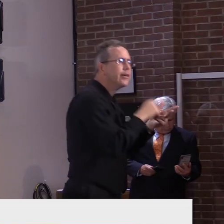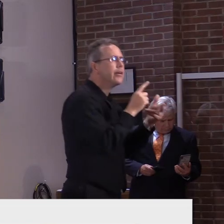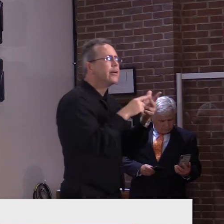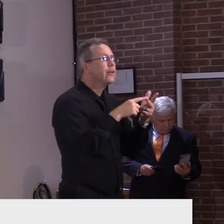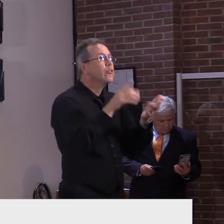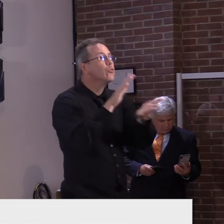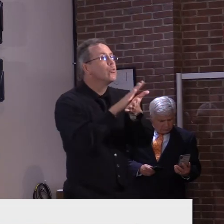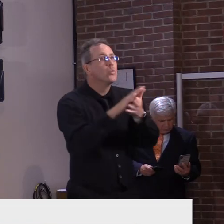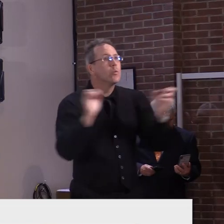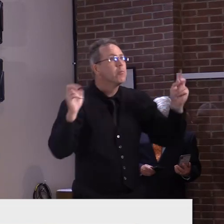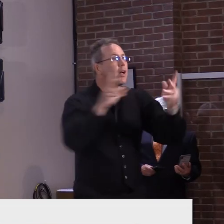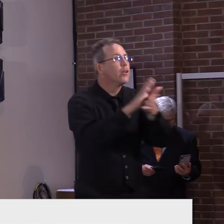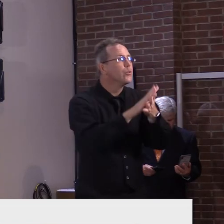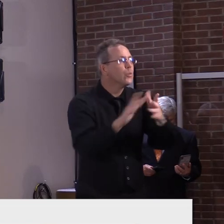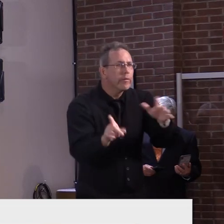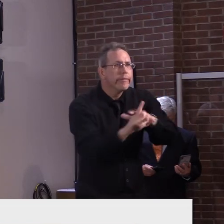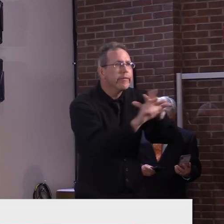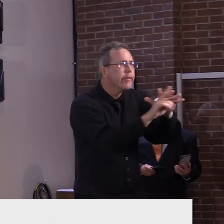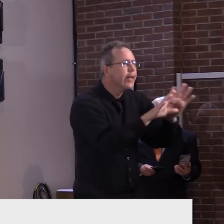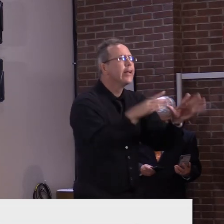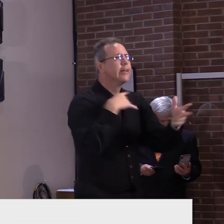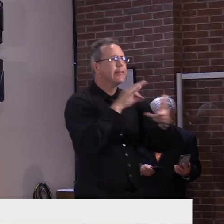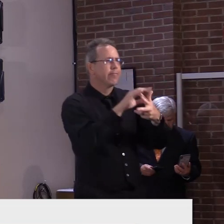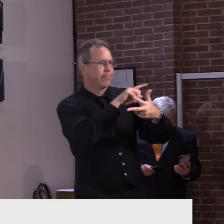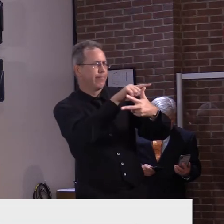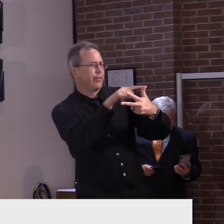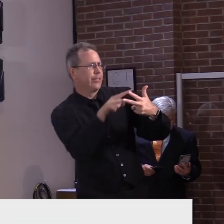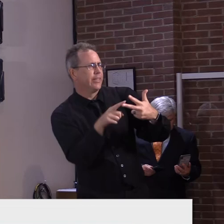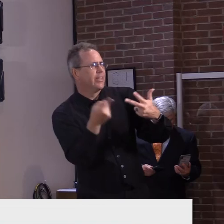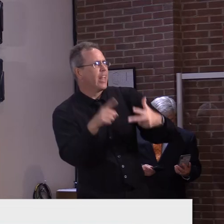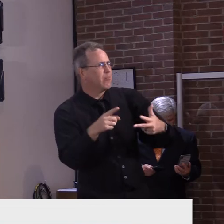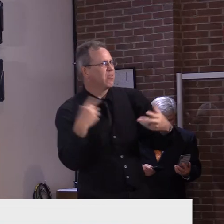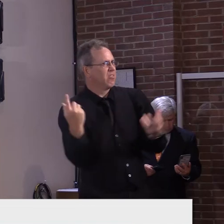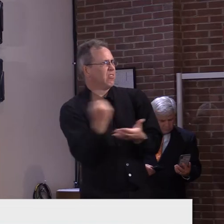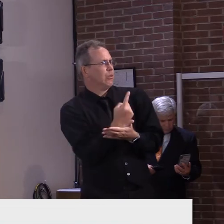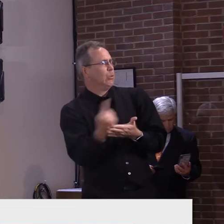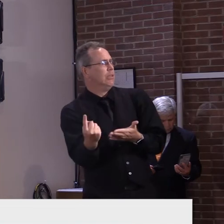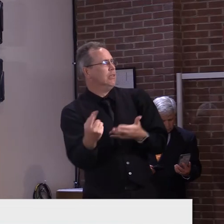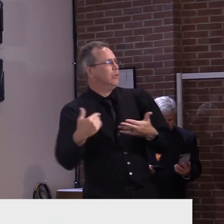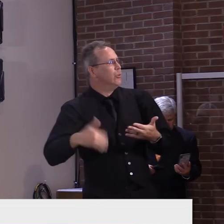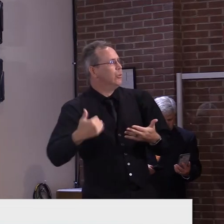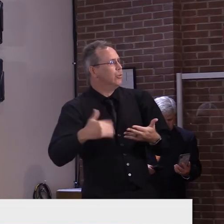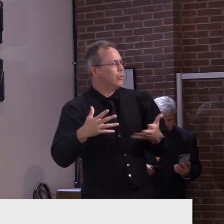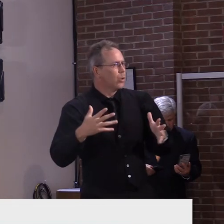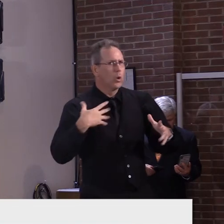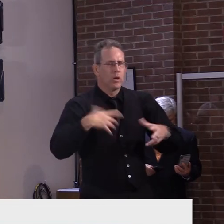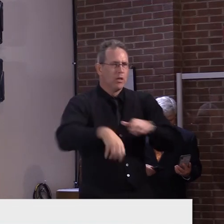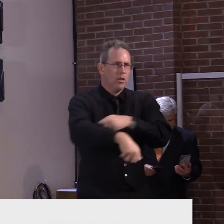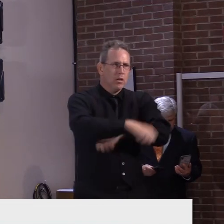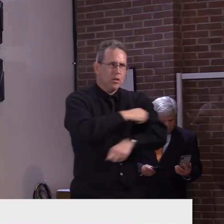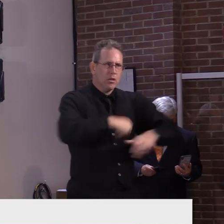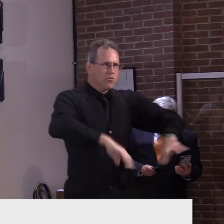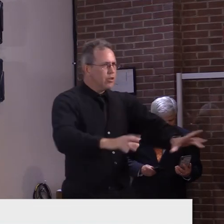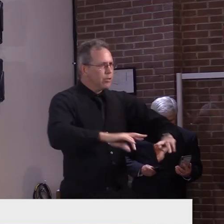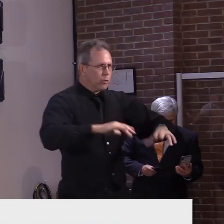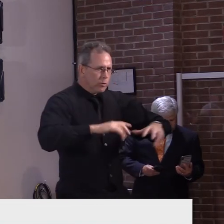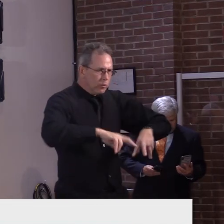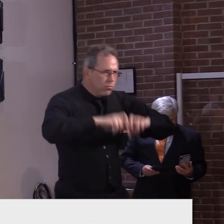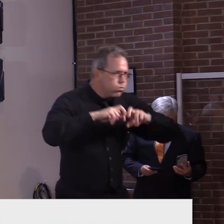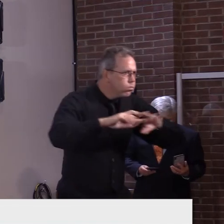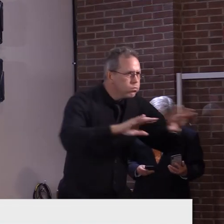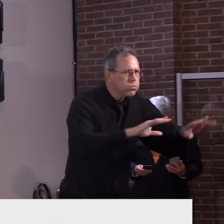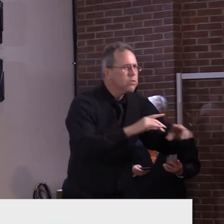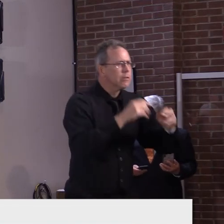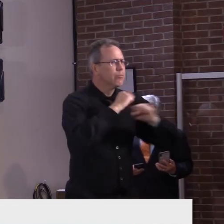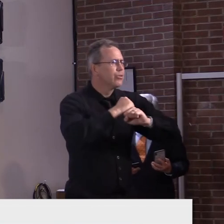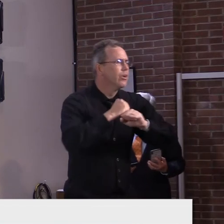So it's just bringing all that front and center and making sure that we can do as much as possible. Keep in mind, the